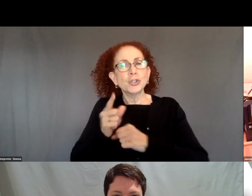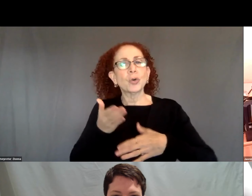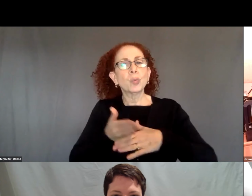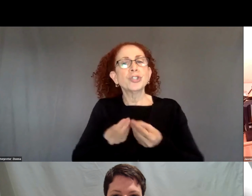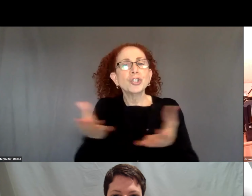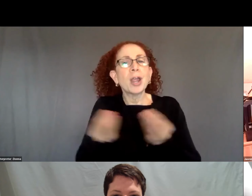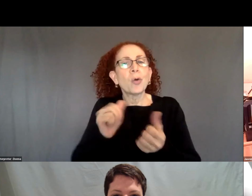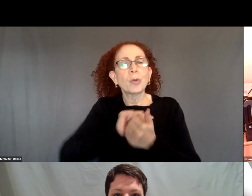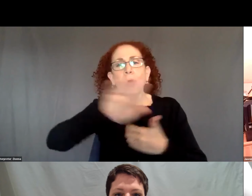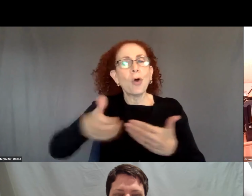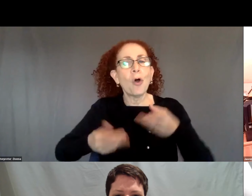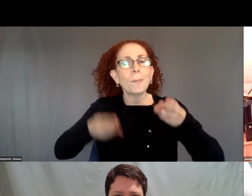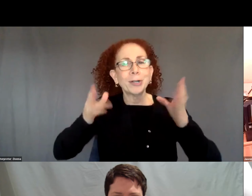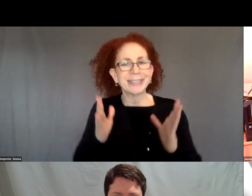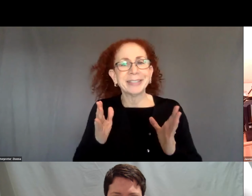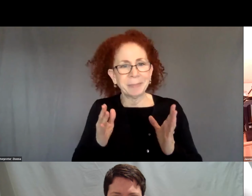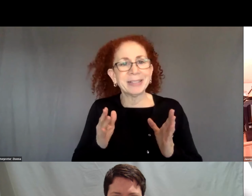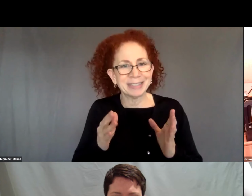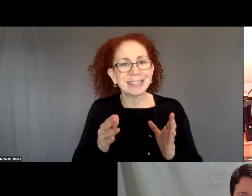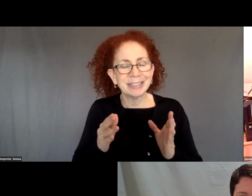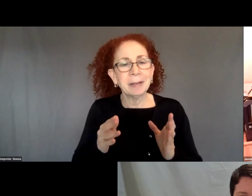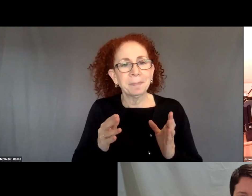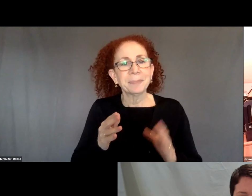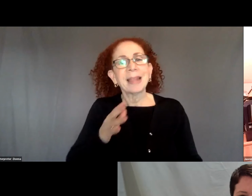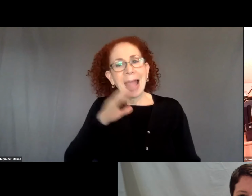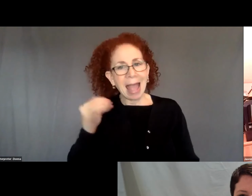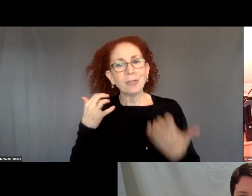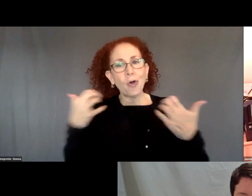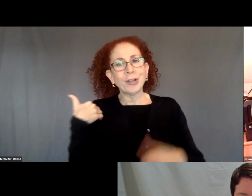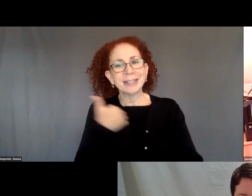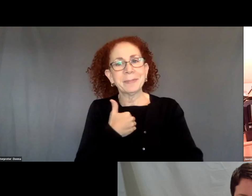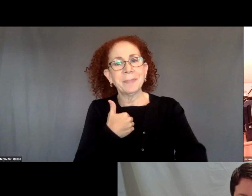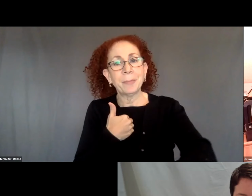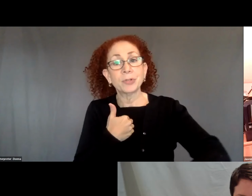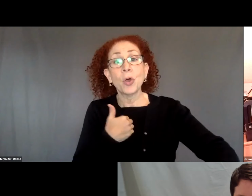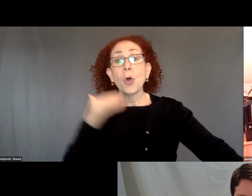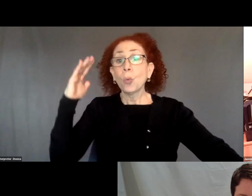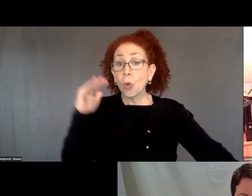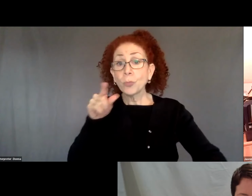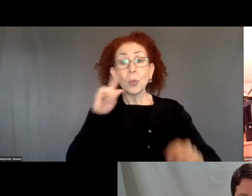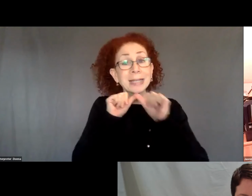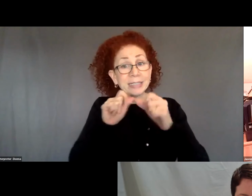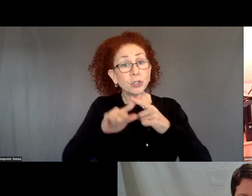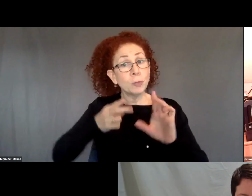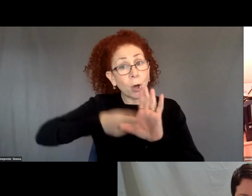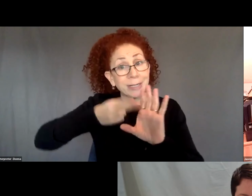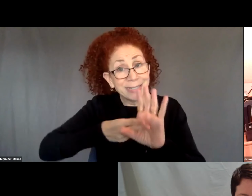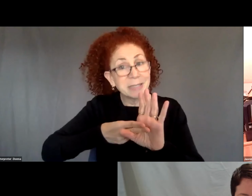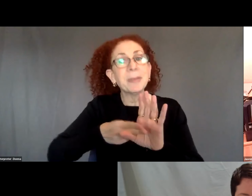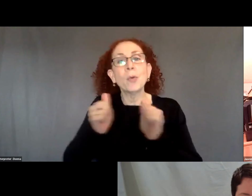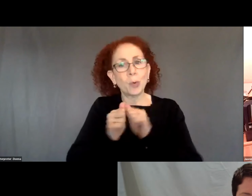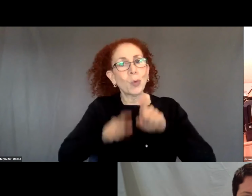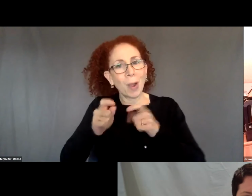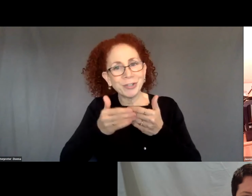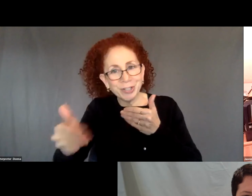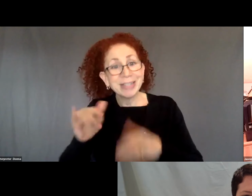with all of the participants and the audience members. We hope you'll continue to participate that way. If